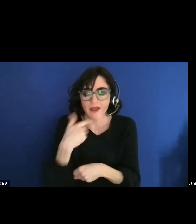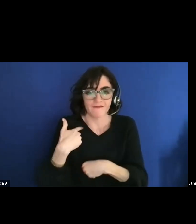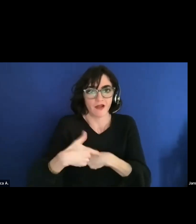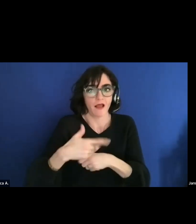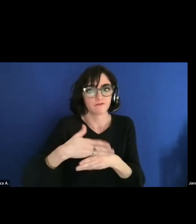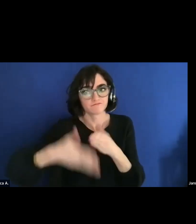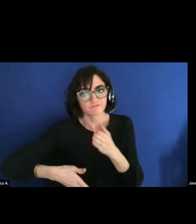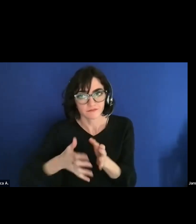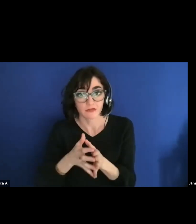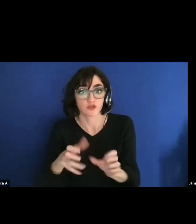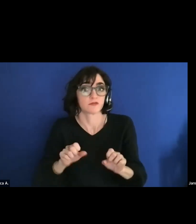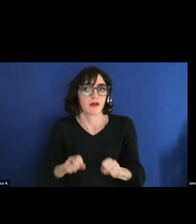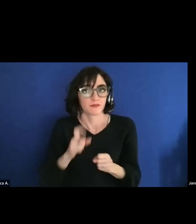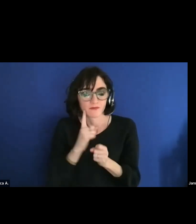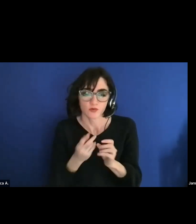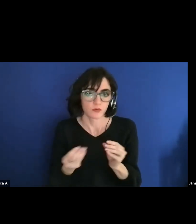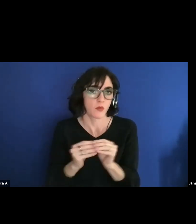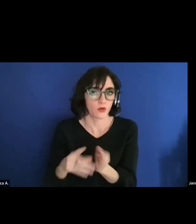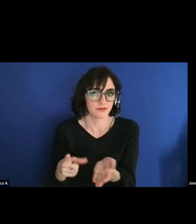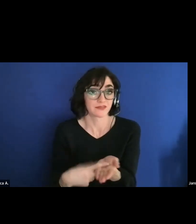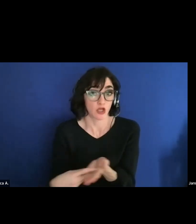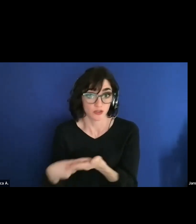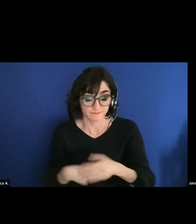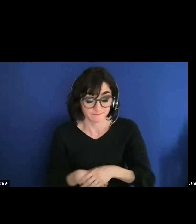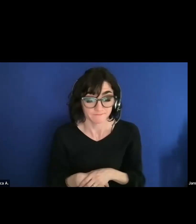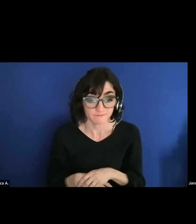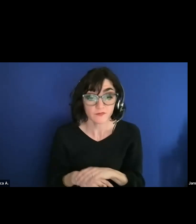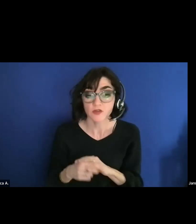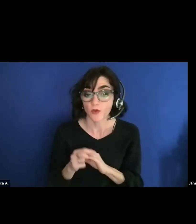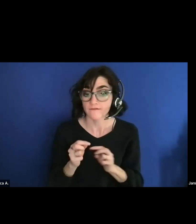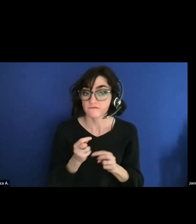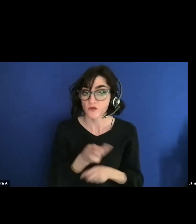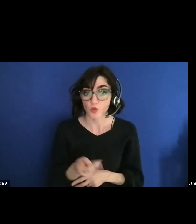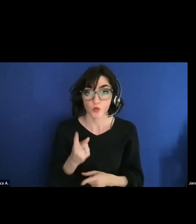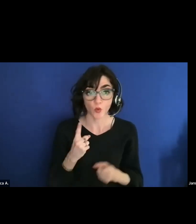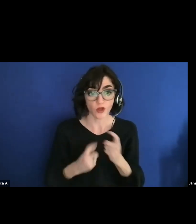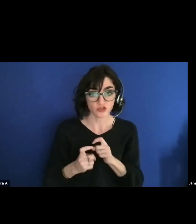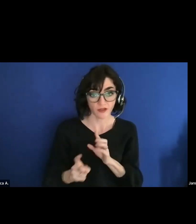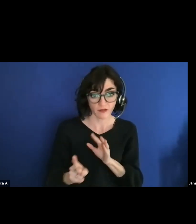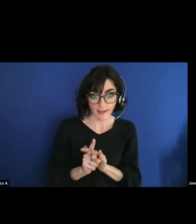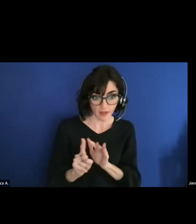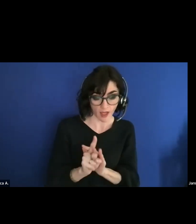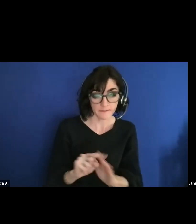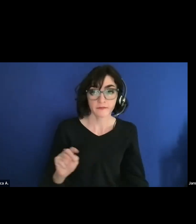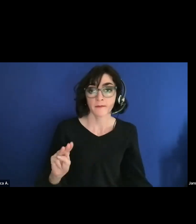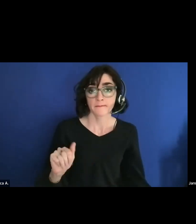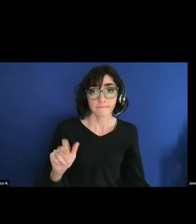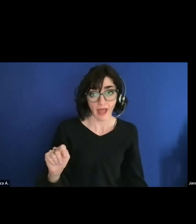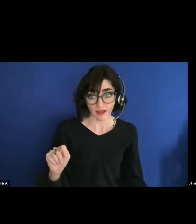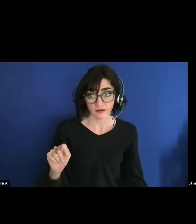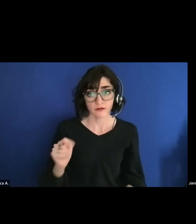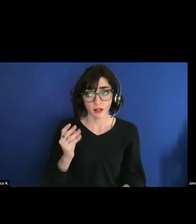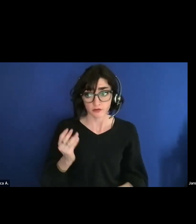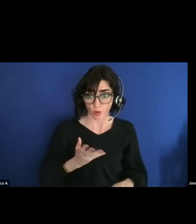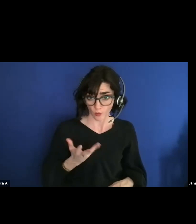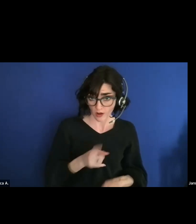or as much time as possible for our discussion. So a couple of questions. And Matt, you can let us know if these are ones to answer